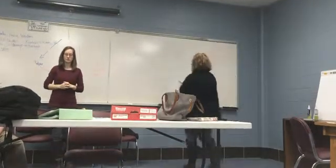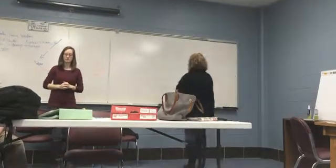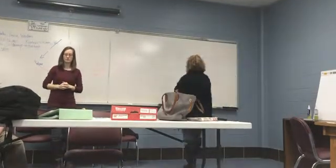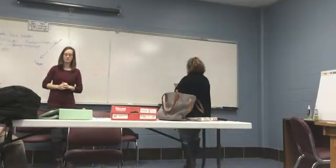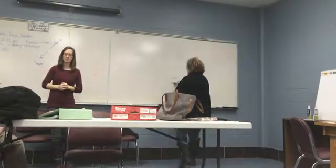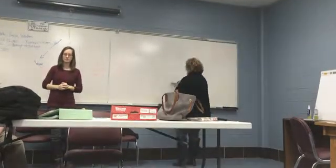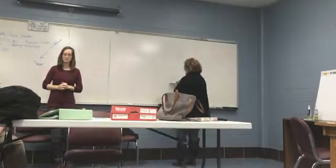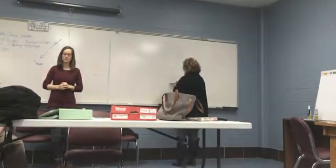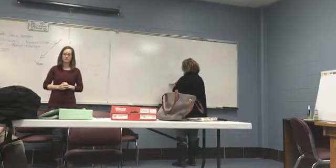into English.